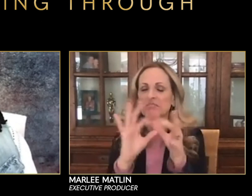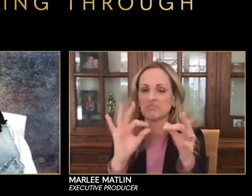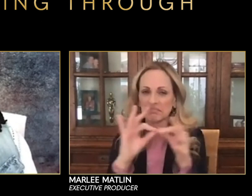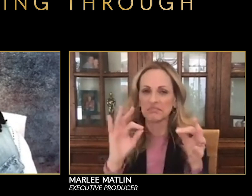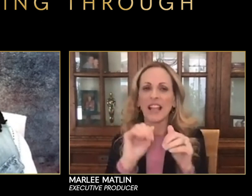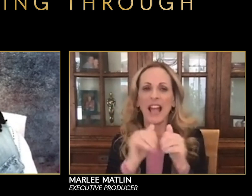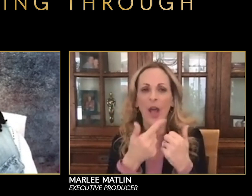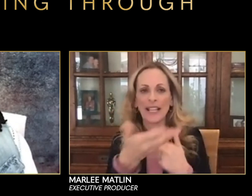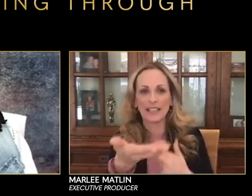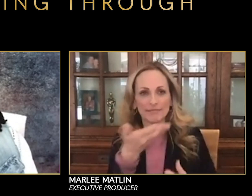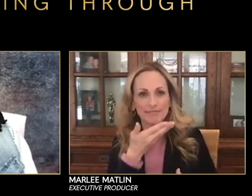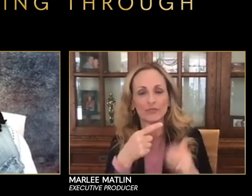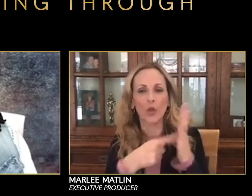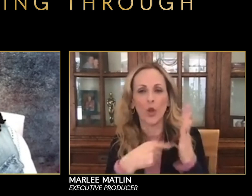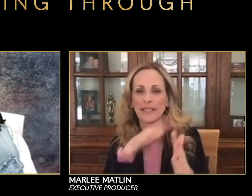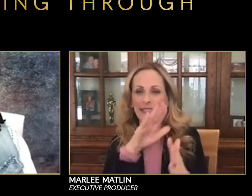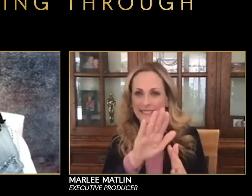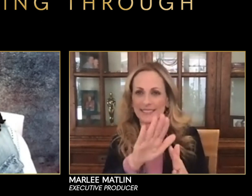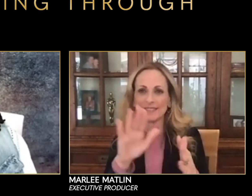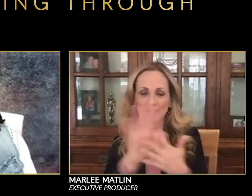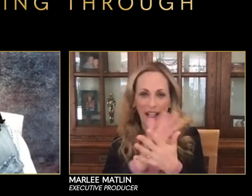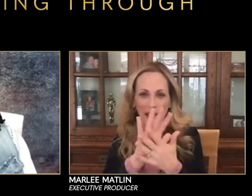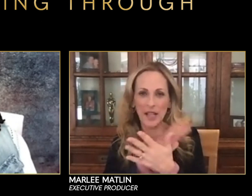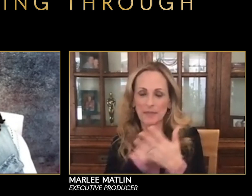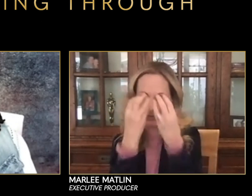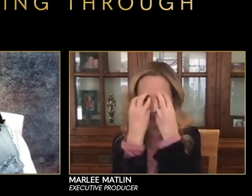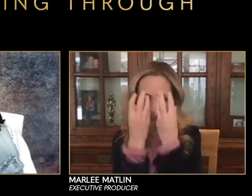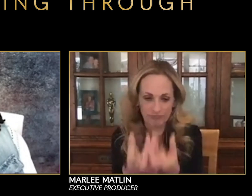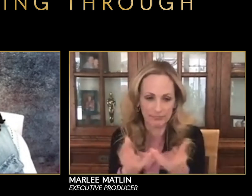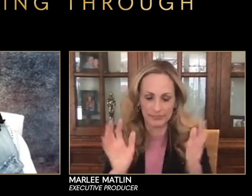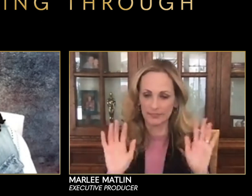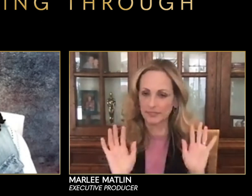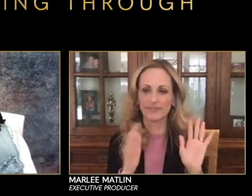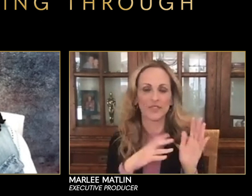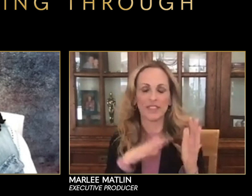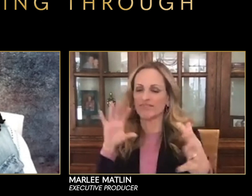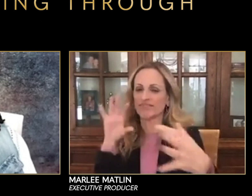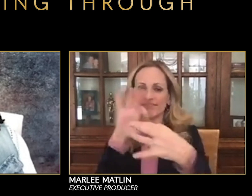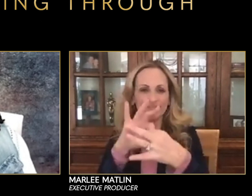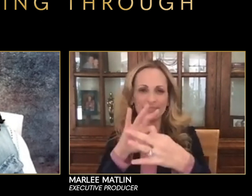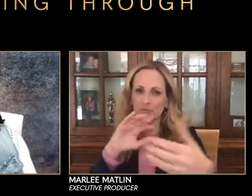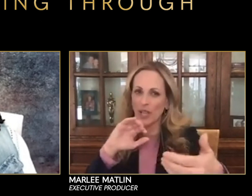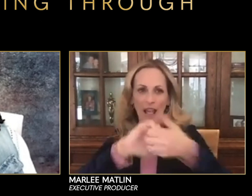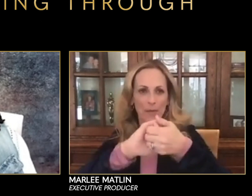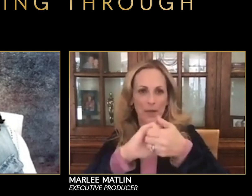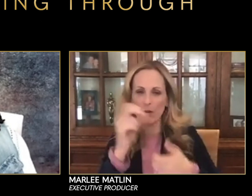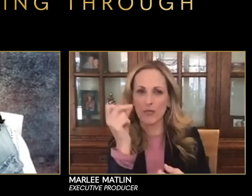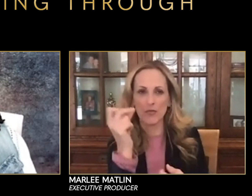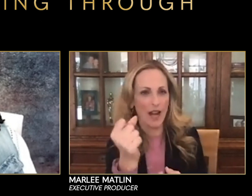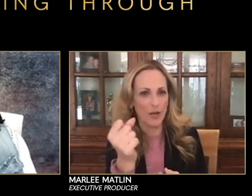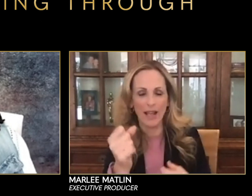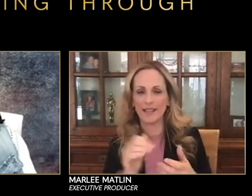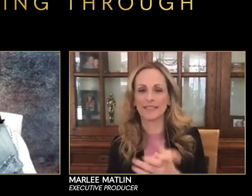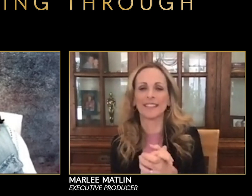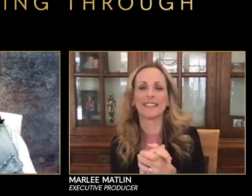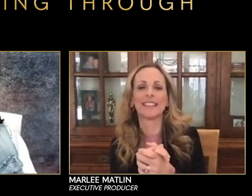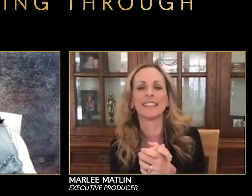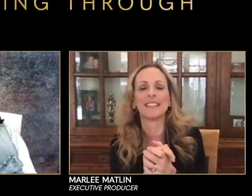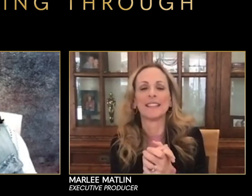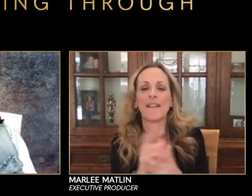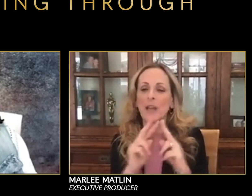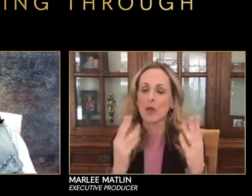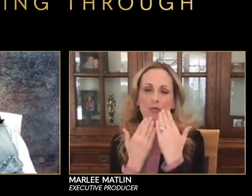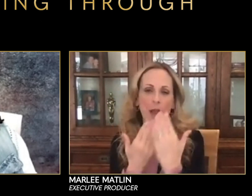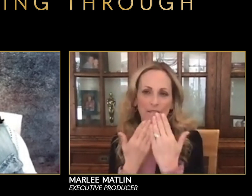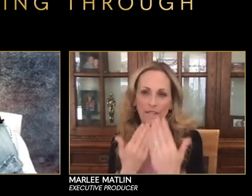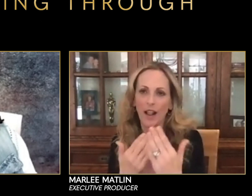Gotcha. So as I mentioned, how he asked me to watch the film, and again, I was just astounded by, and we just